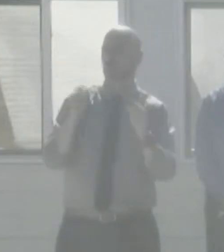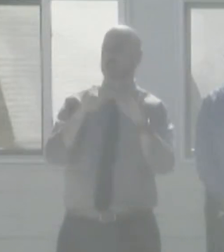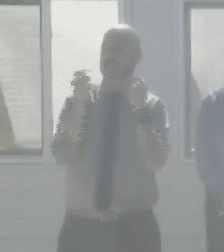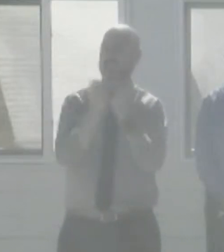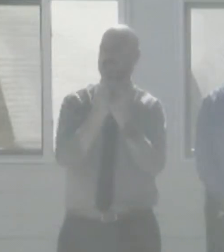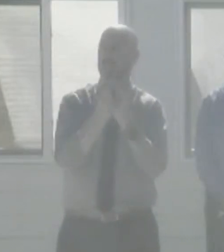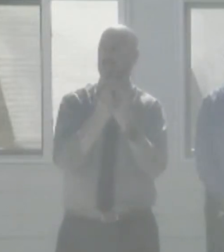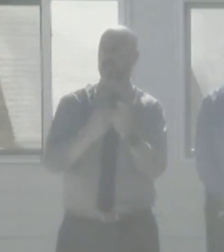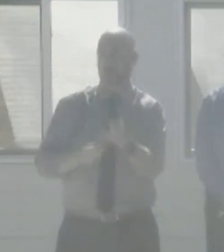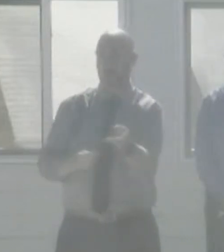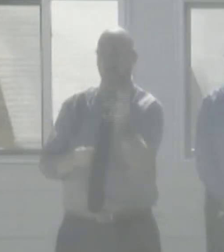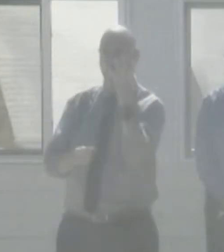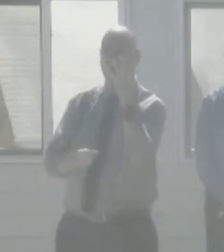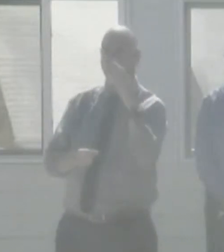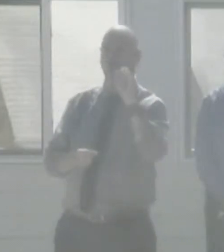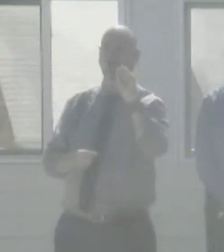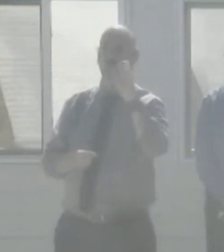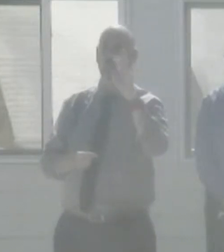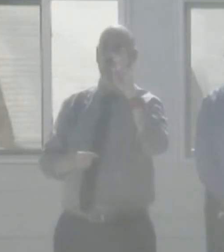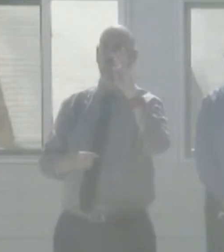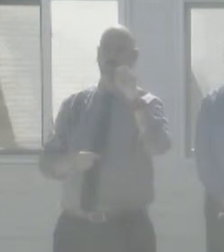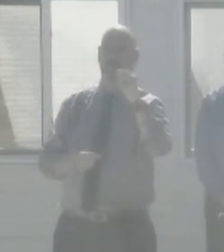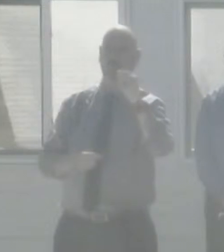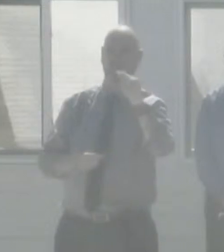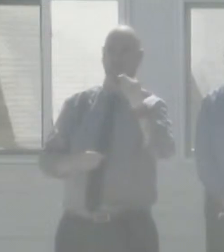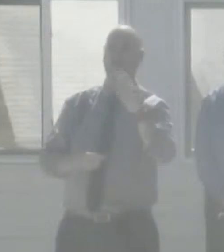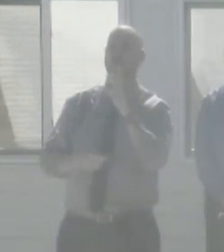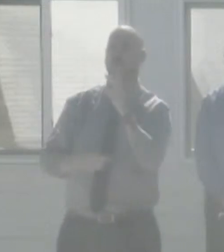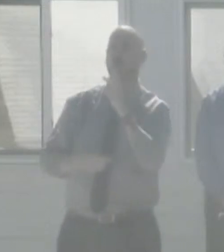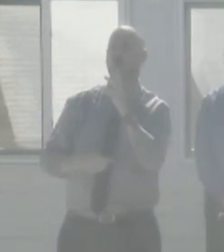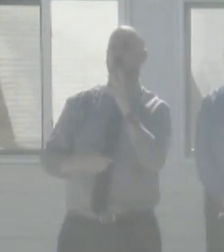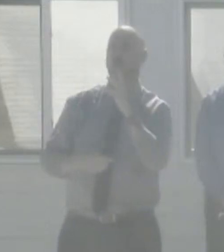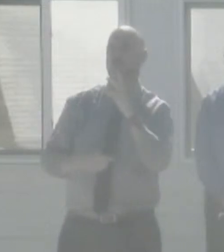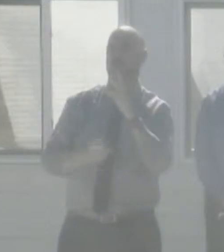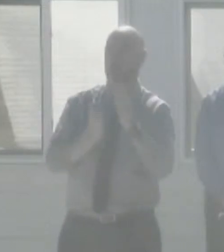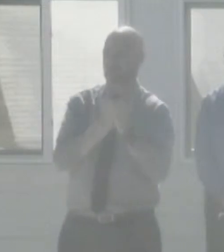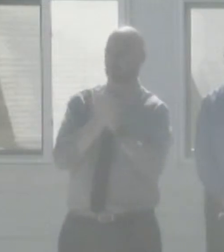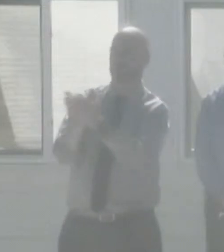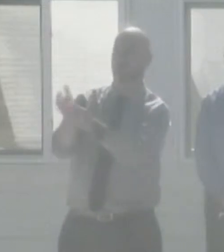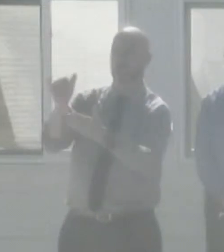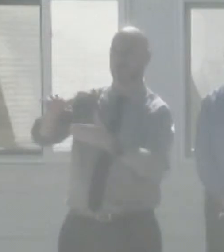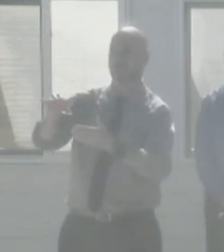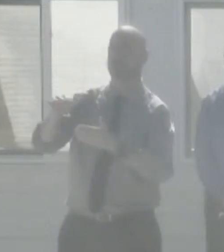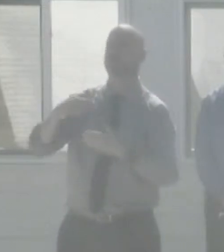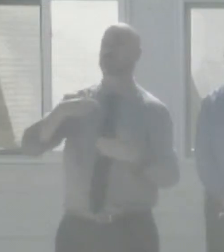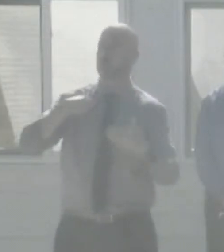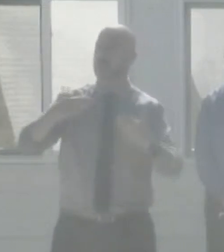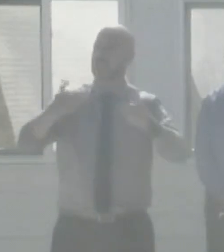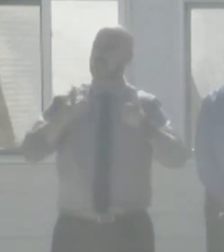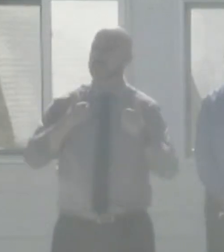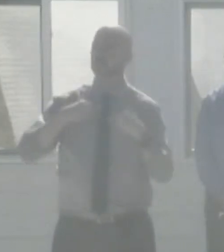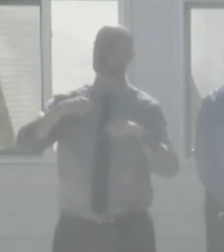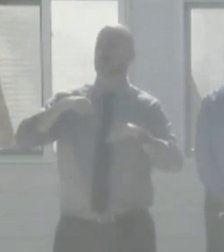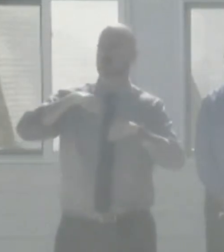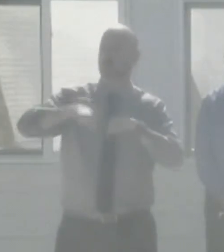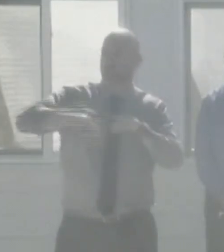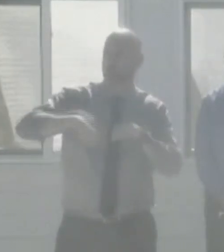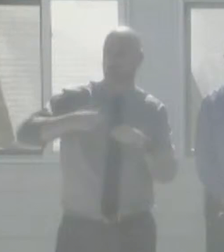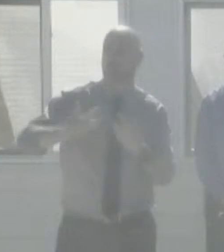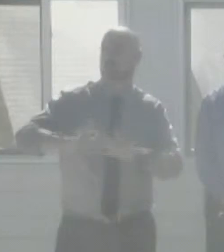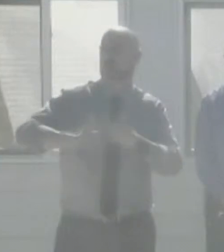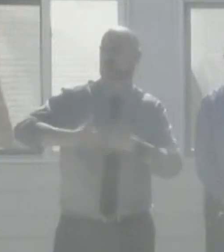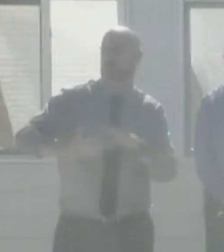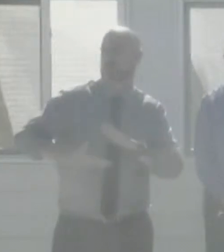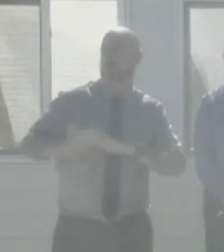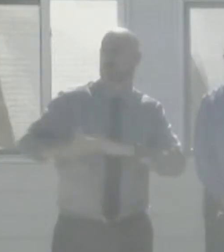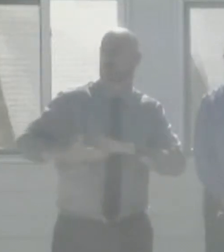we are continuing to help with 25 additional generators, 3 swamp buggies, FWC search and rescue boats, 3